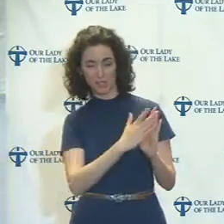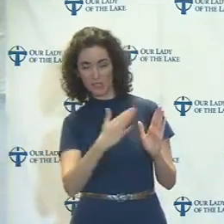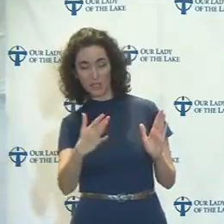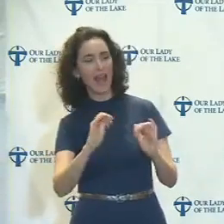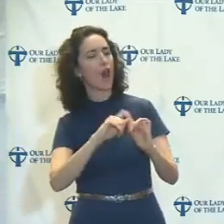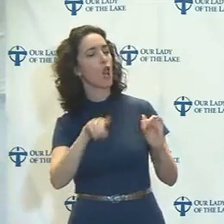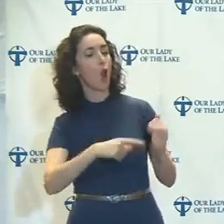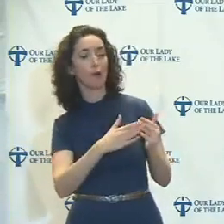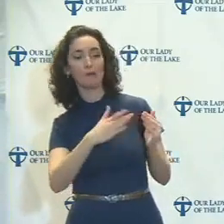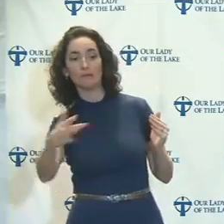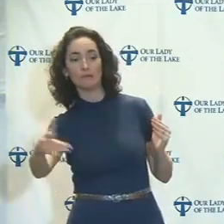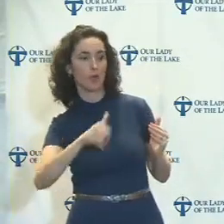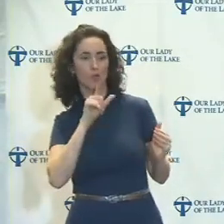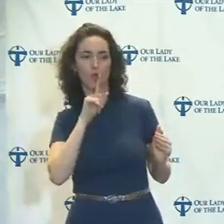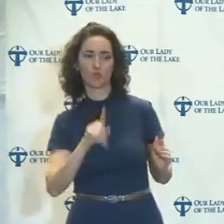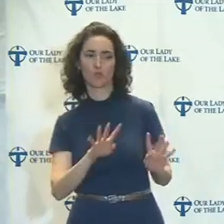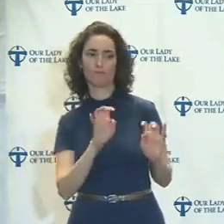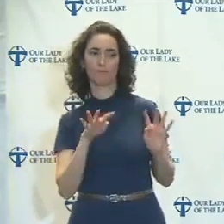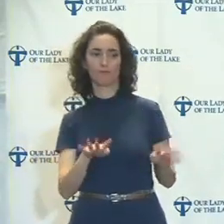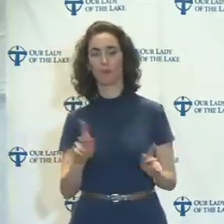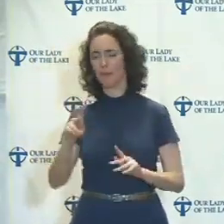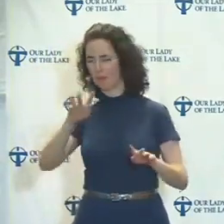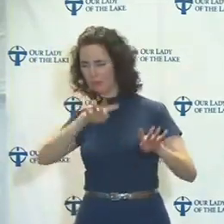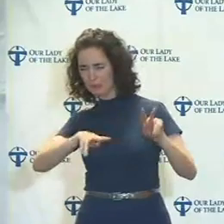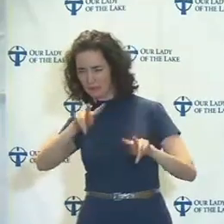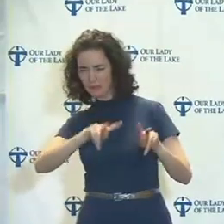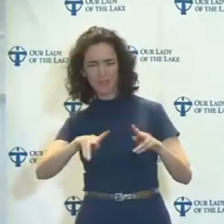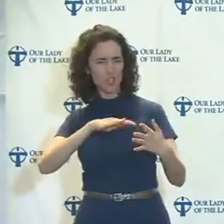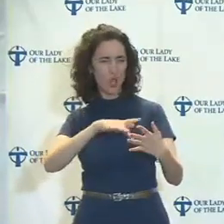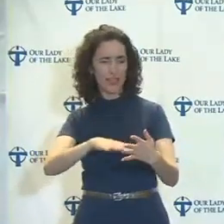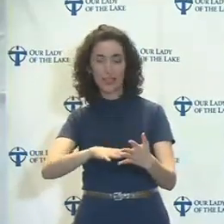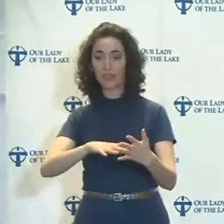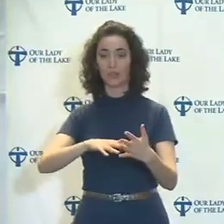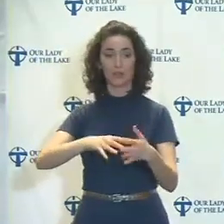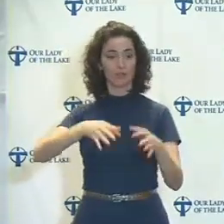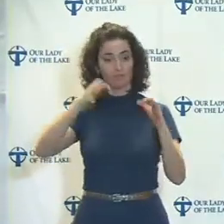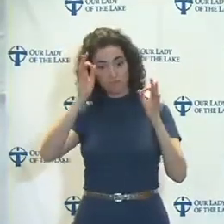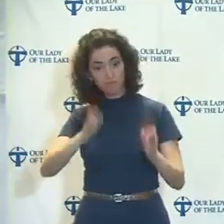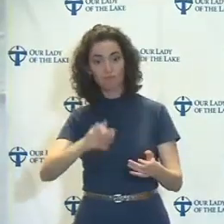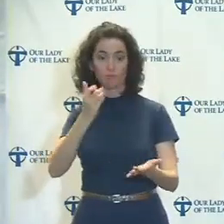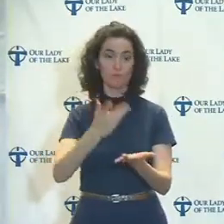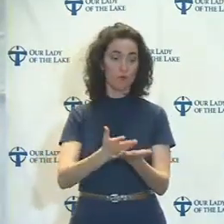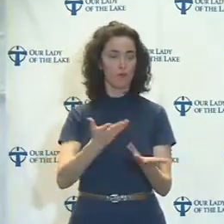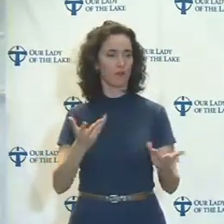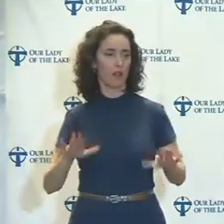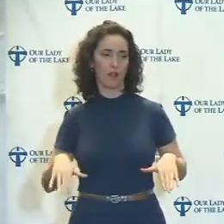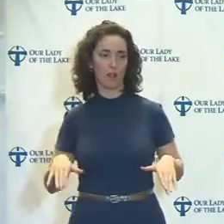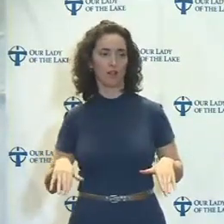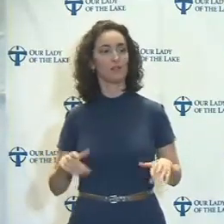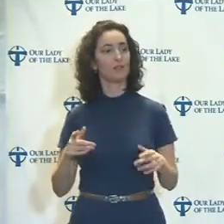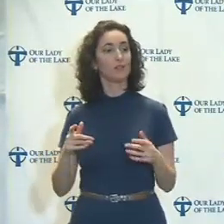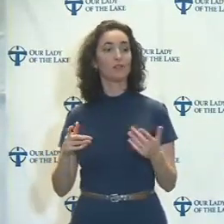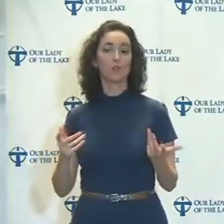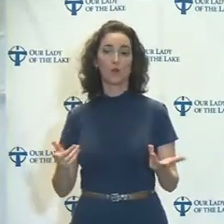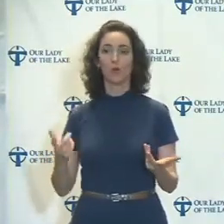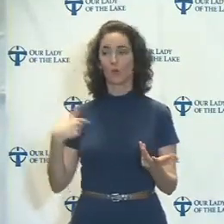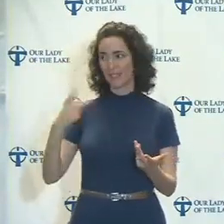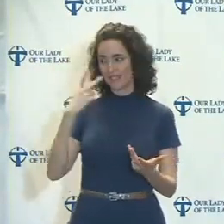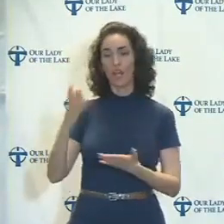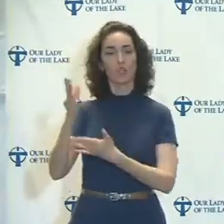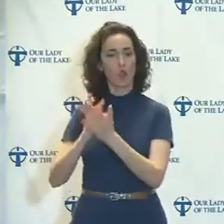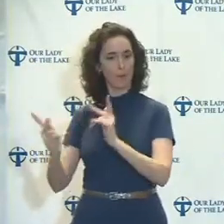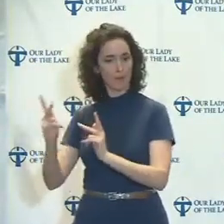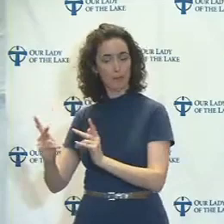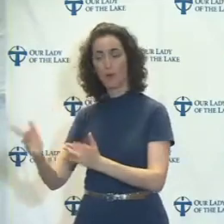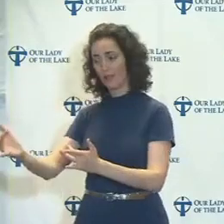there's data coming in slowly, but it's not great data. And I'll tell you, we absolutely are seeing some people get